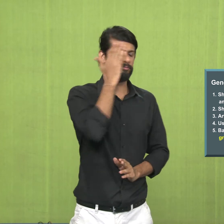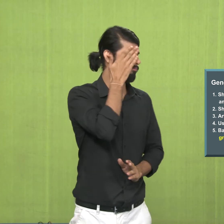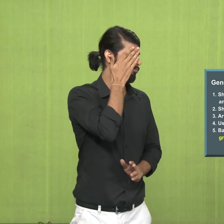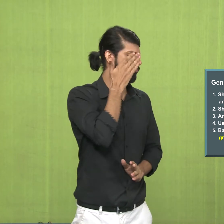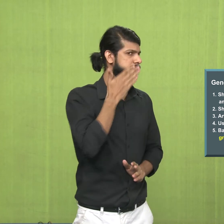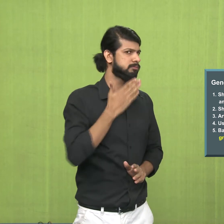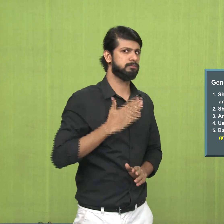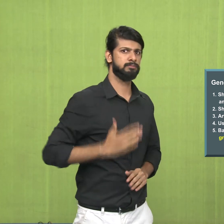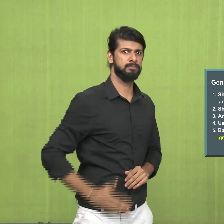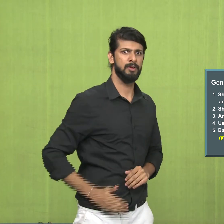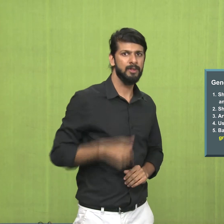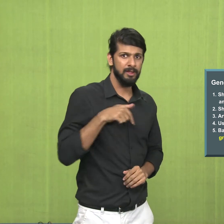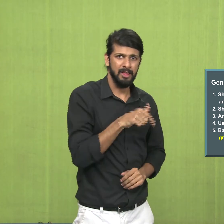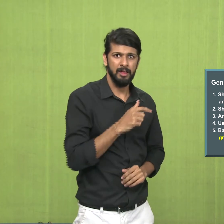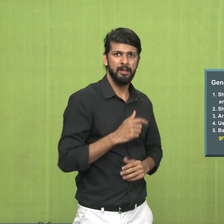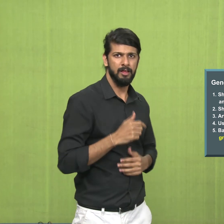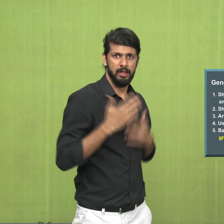Radhika is shown in profile.